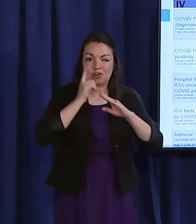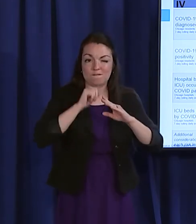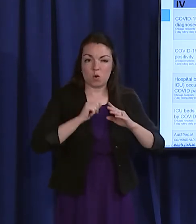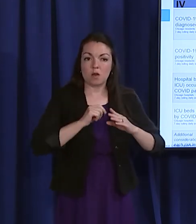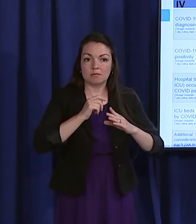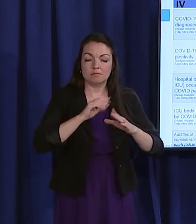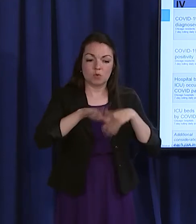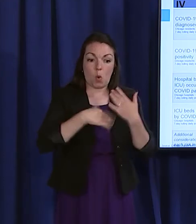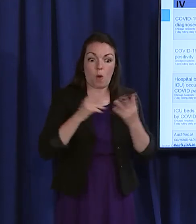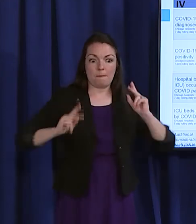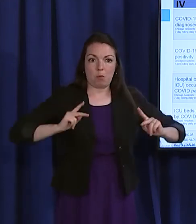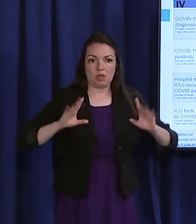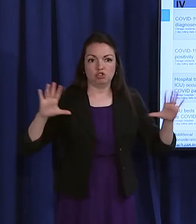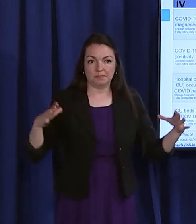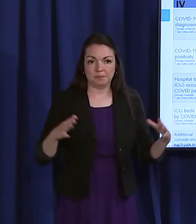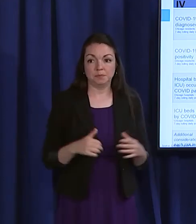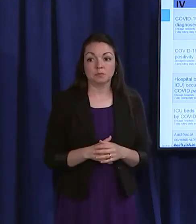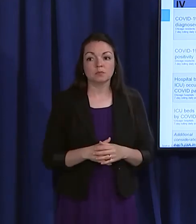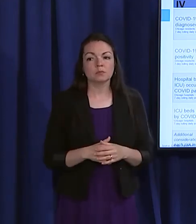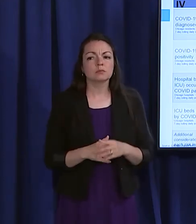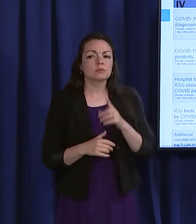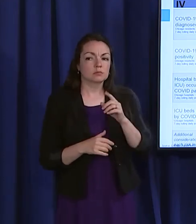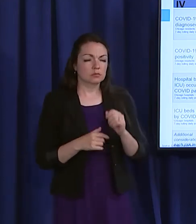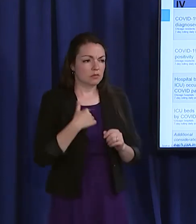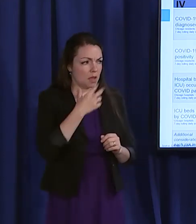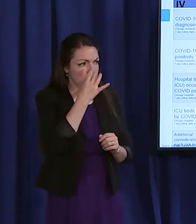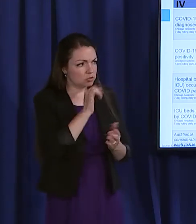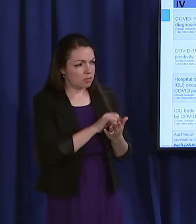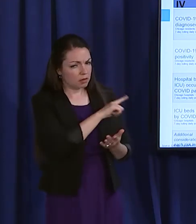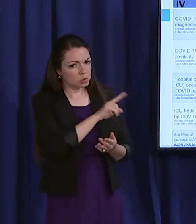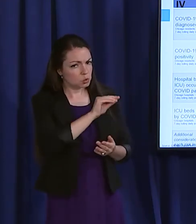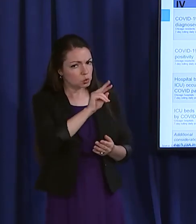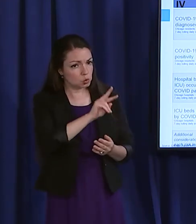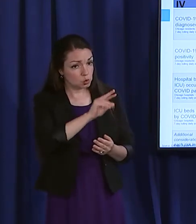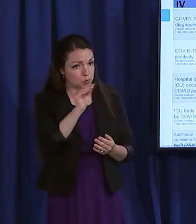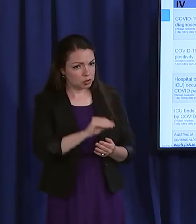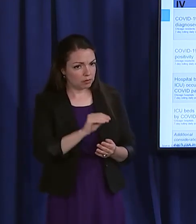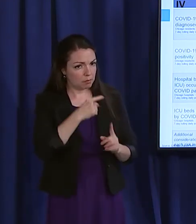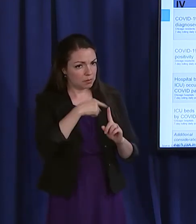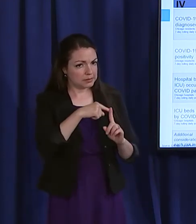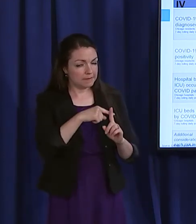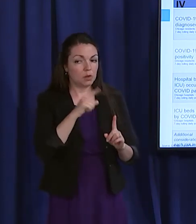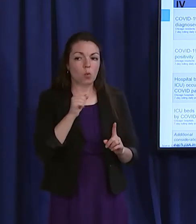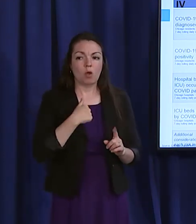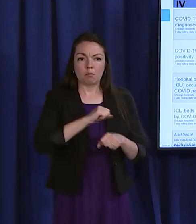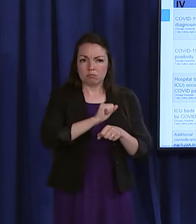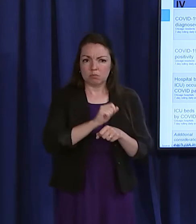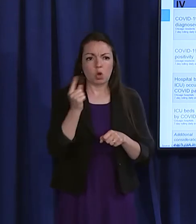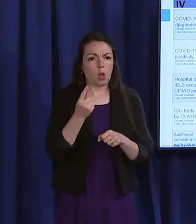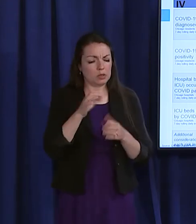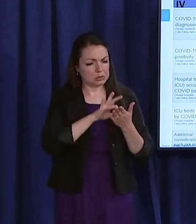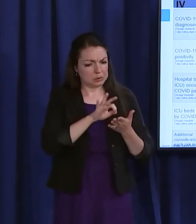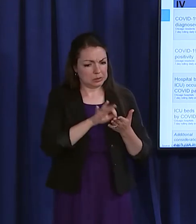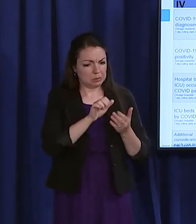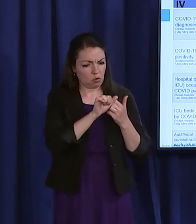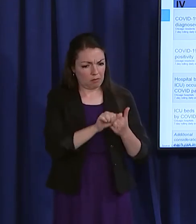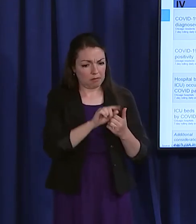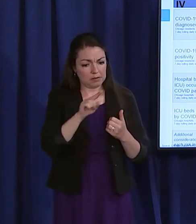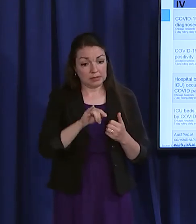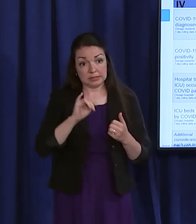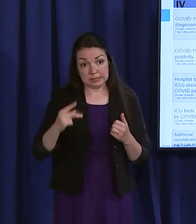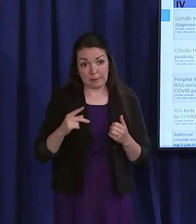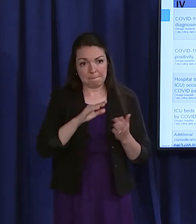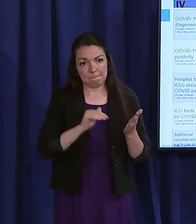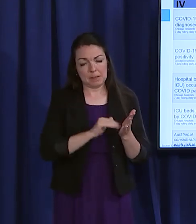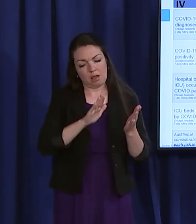brief. I'm interested in the 2% positivity there in the green again. Working where I work, I keep track of the zip codes on the Mid-South